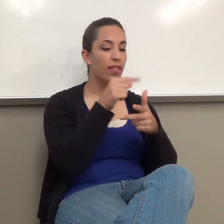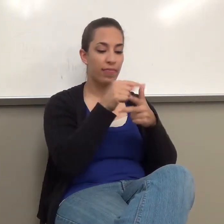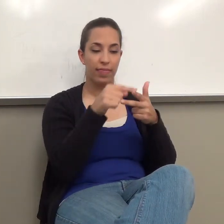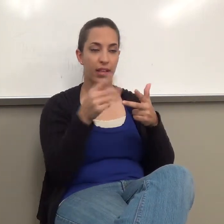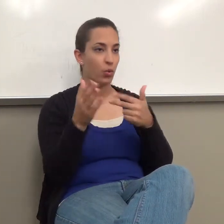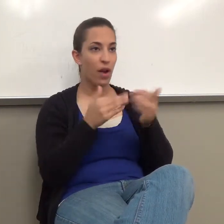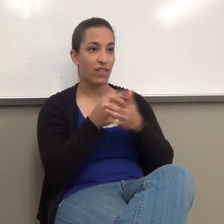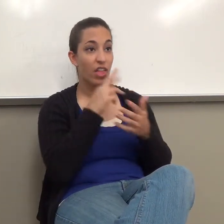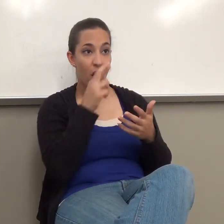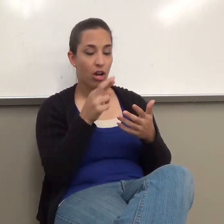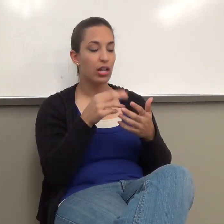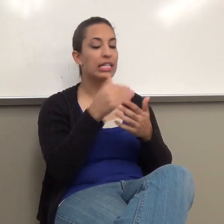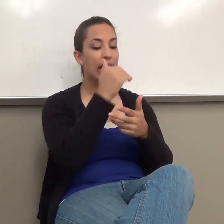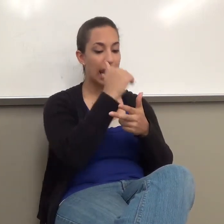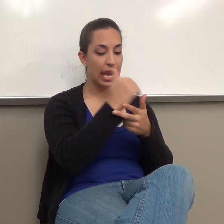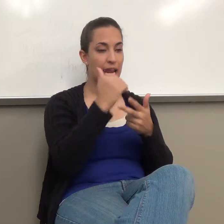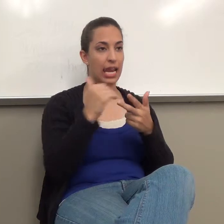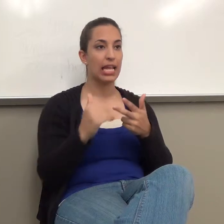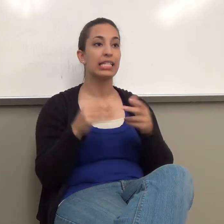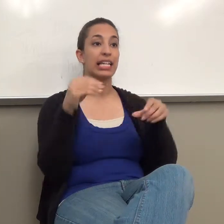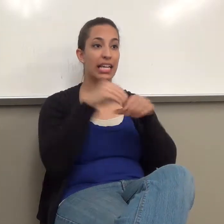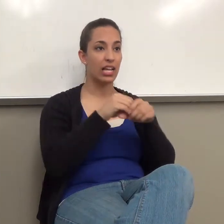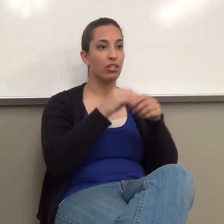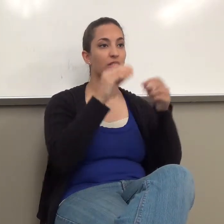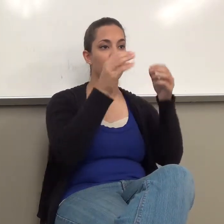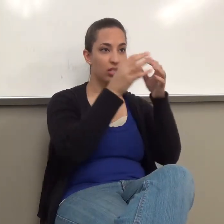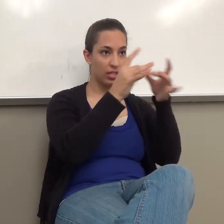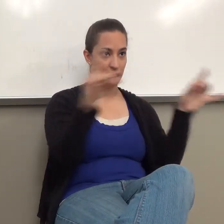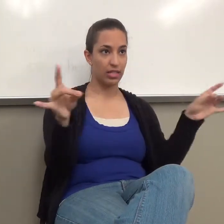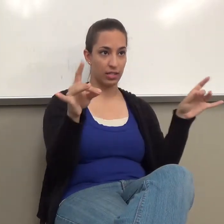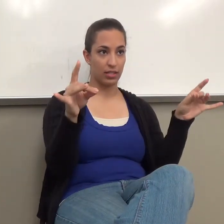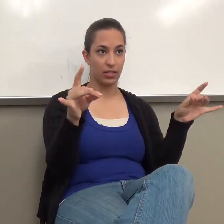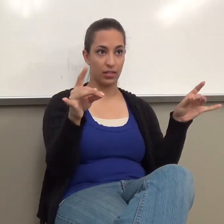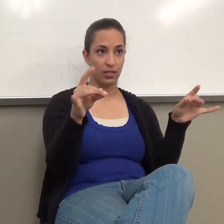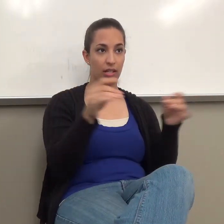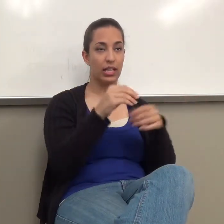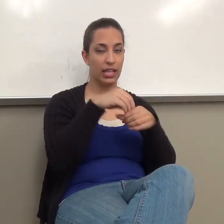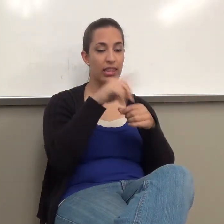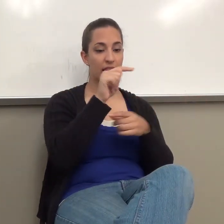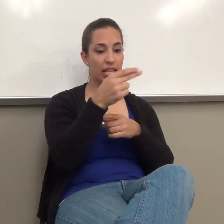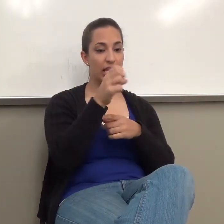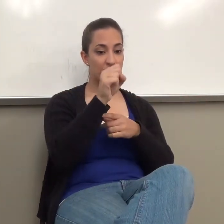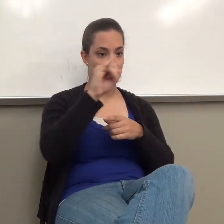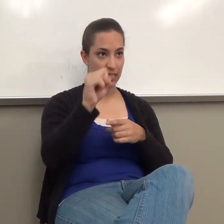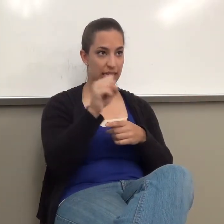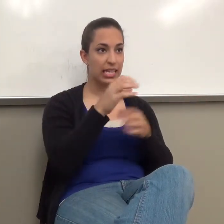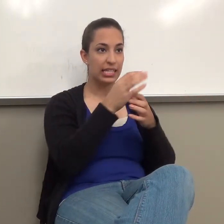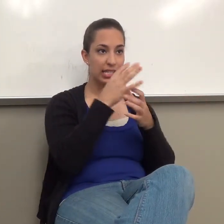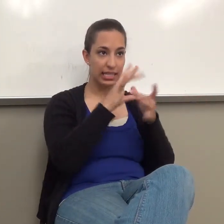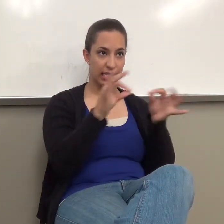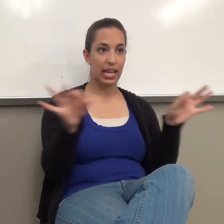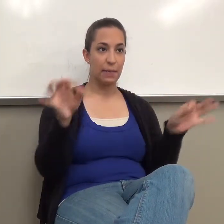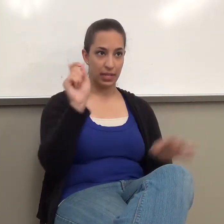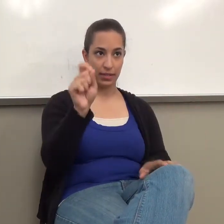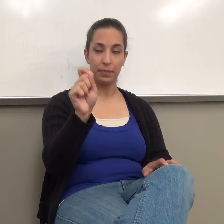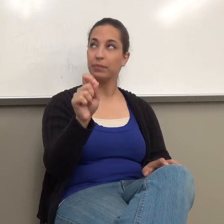just like we did in that homework, okay? So for this, if we were going to use this, like we're doing